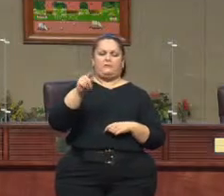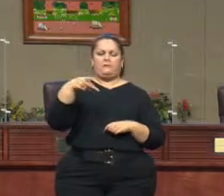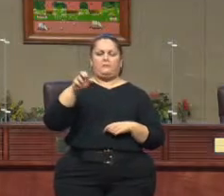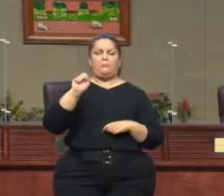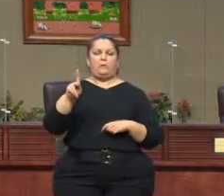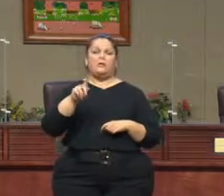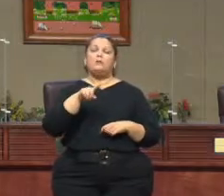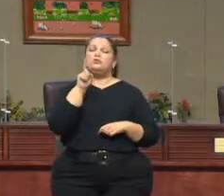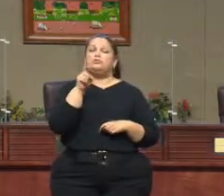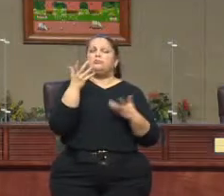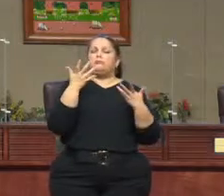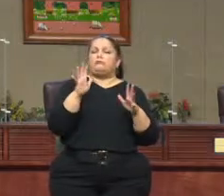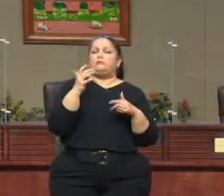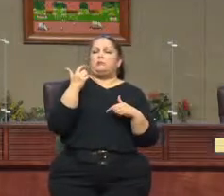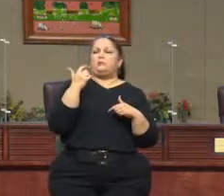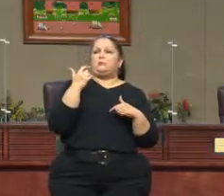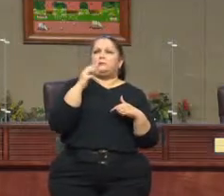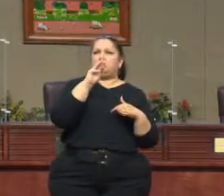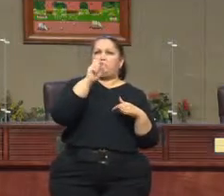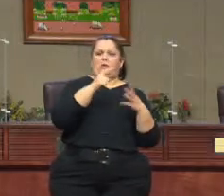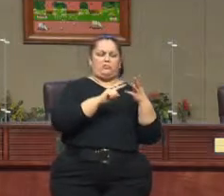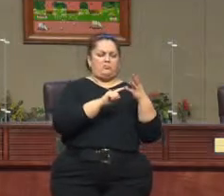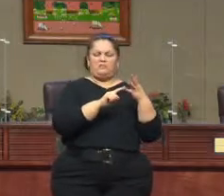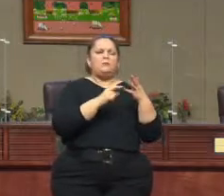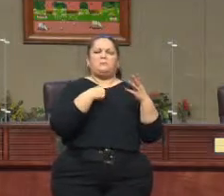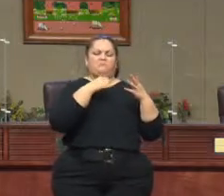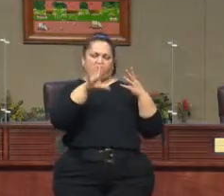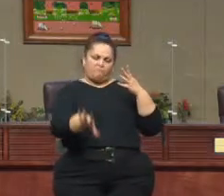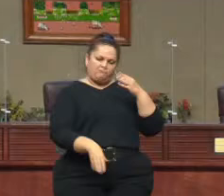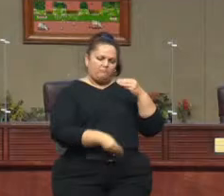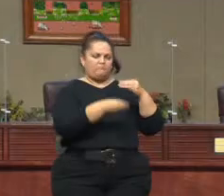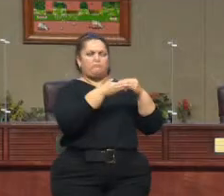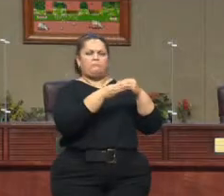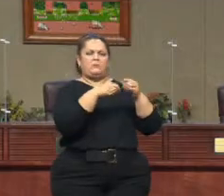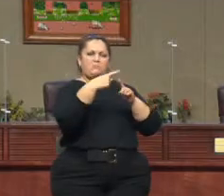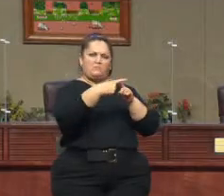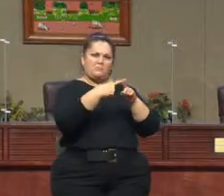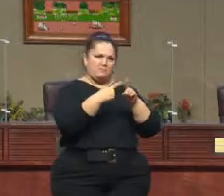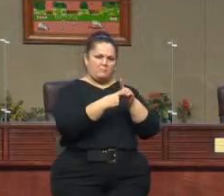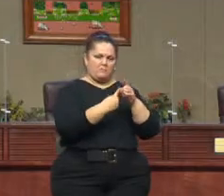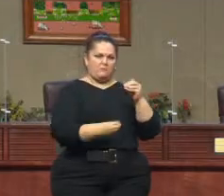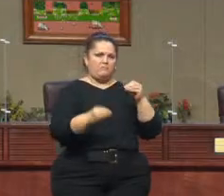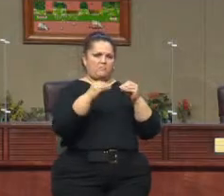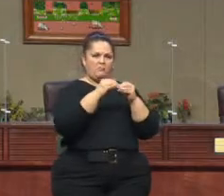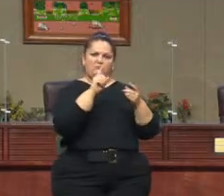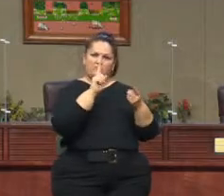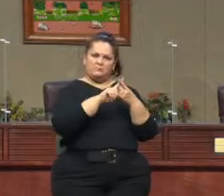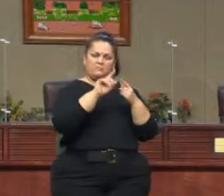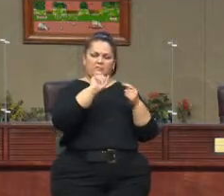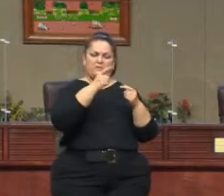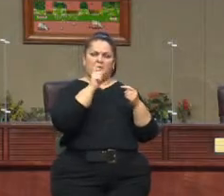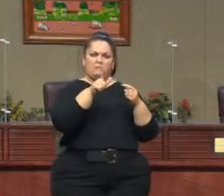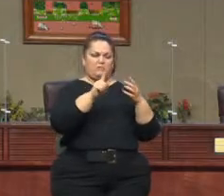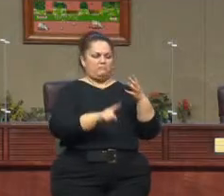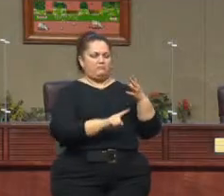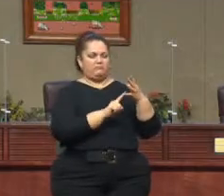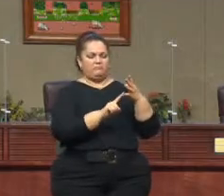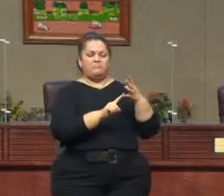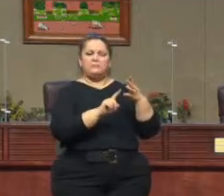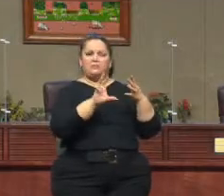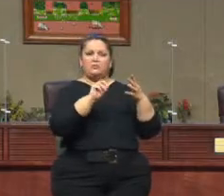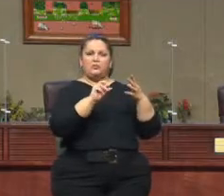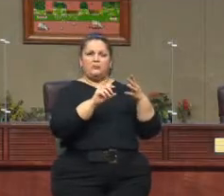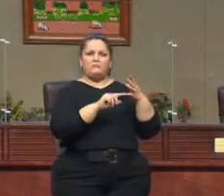to end the end of March. But we have decided to extend that through April the 30th.